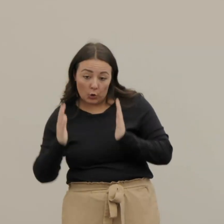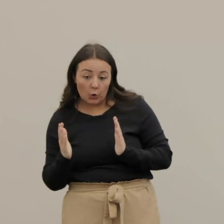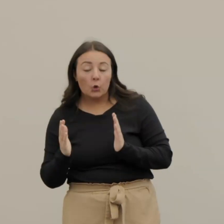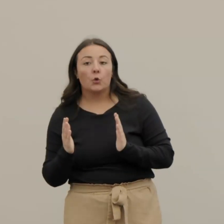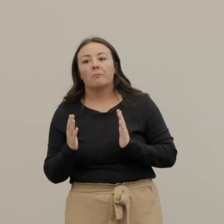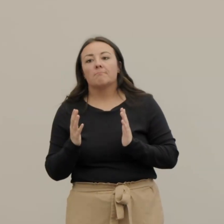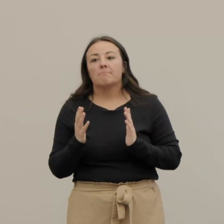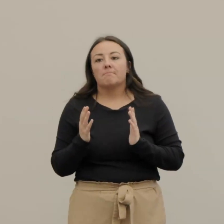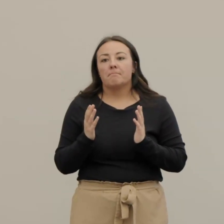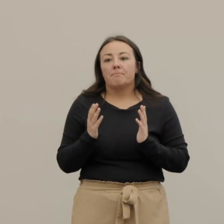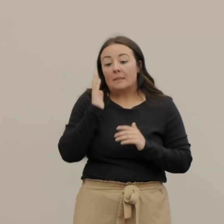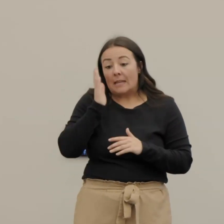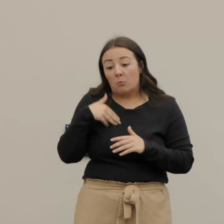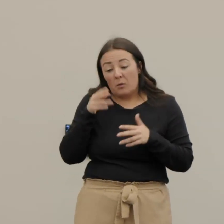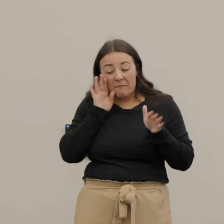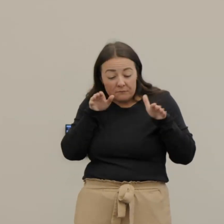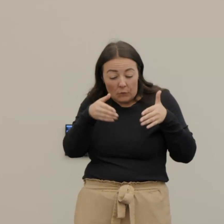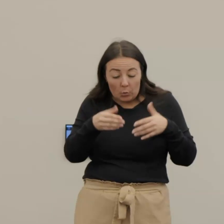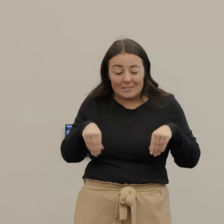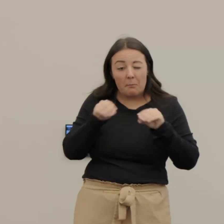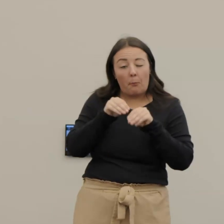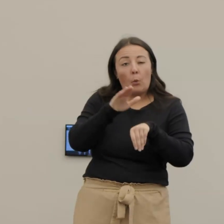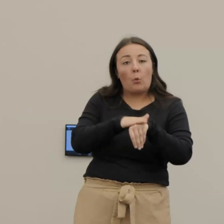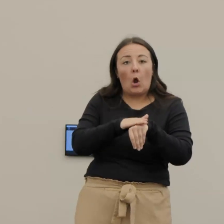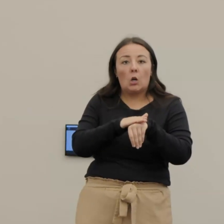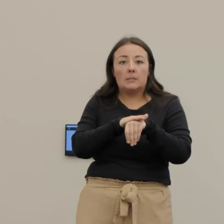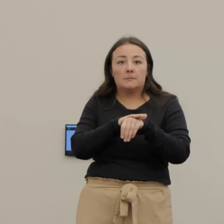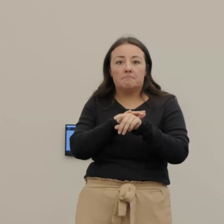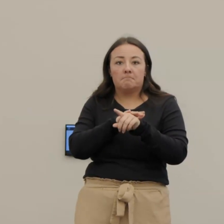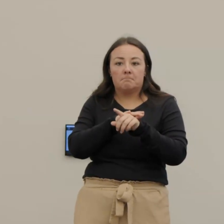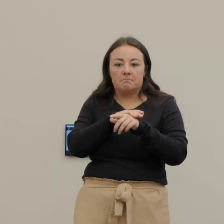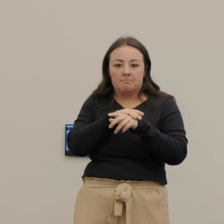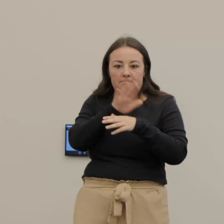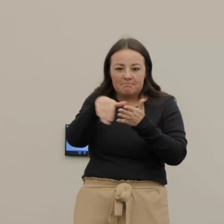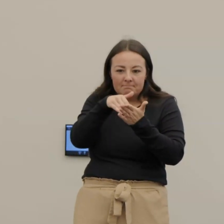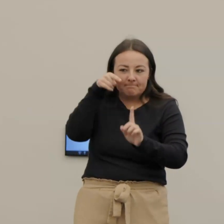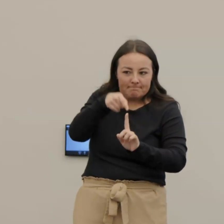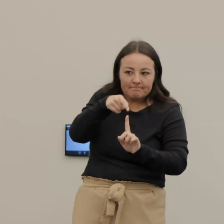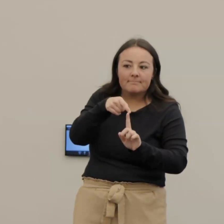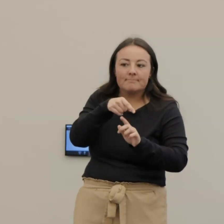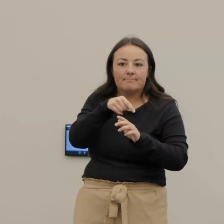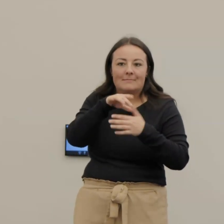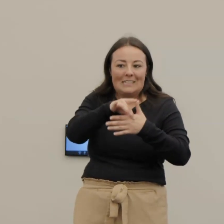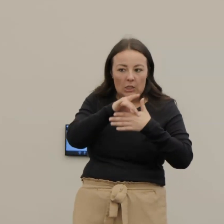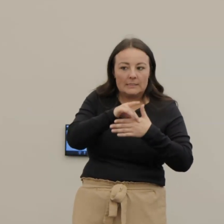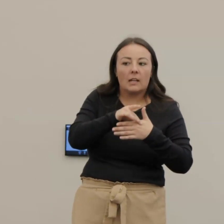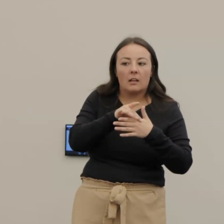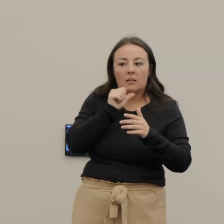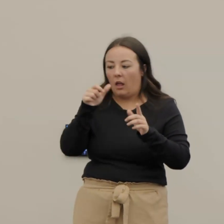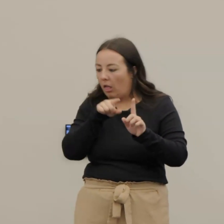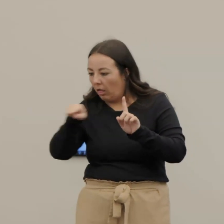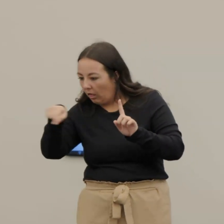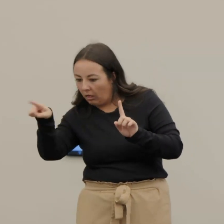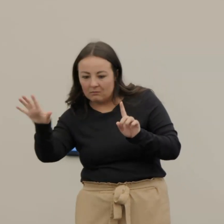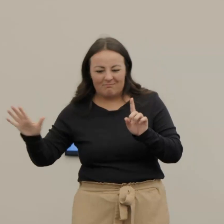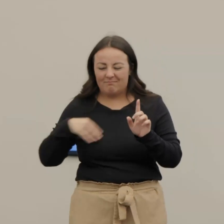They are going to focus more on central content and they don't want all the extra. And then, as I mentioned, older